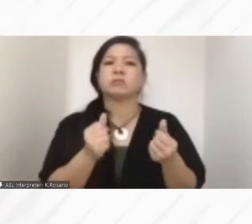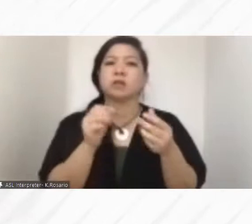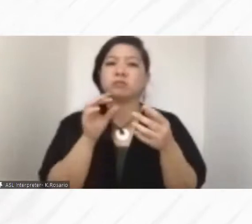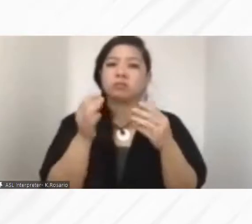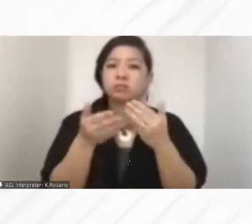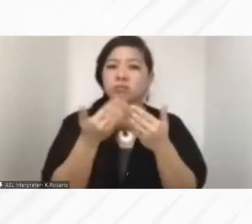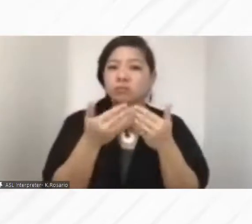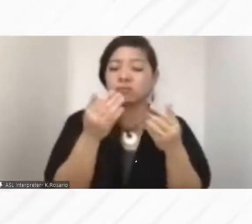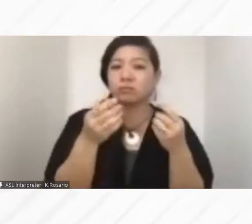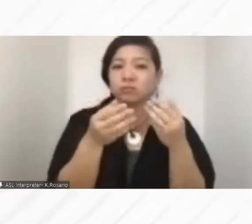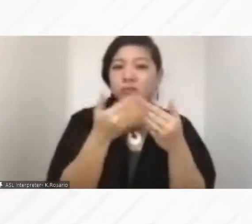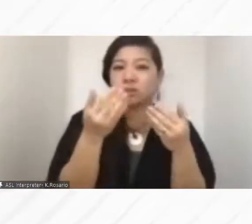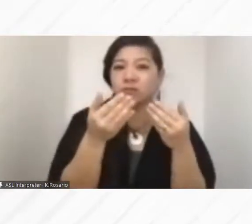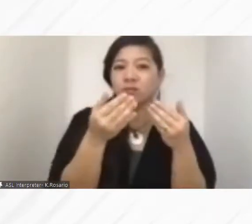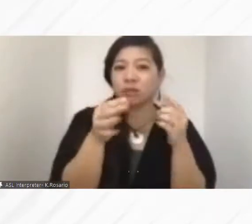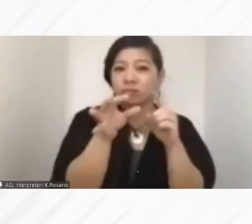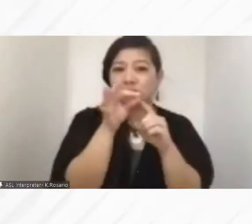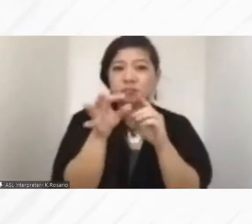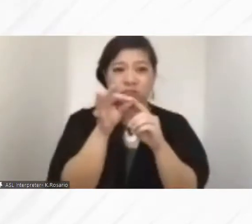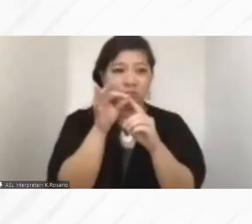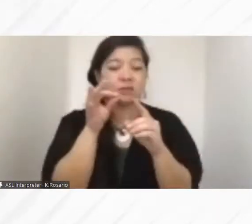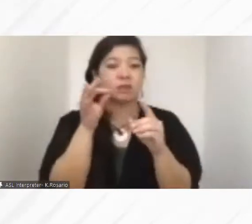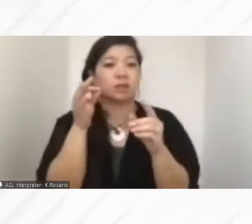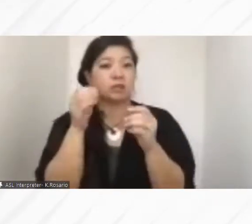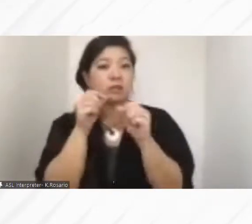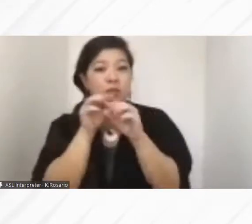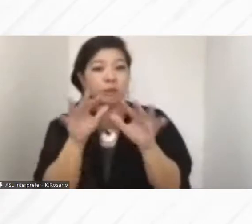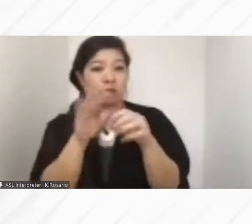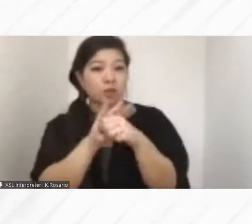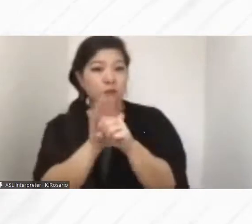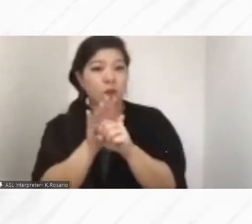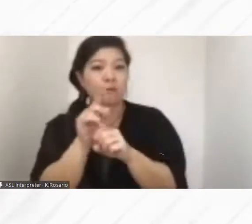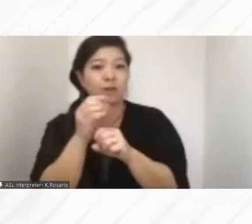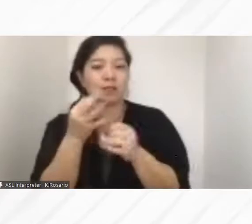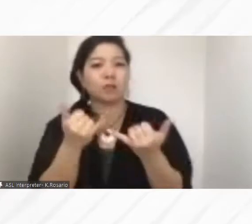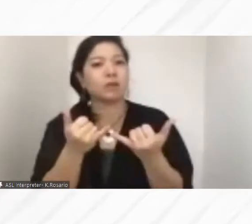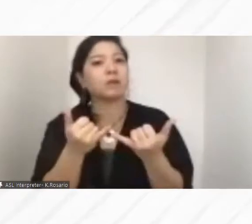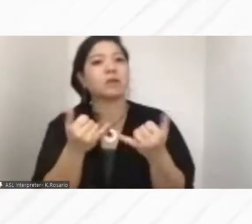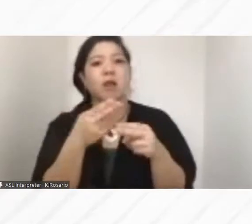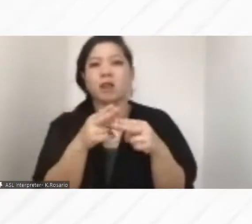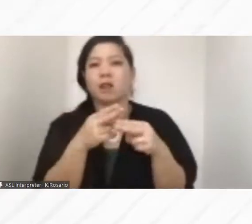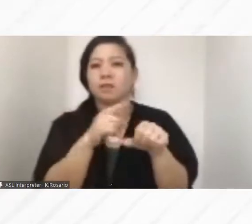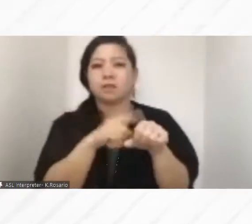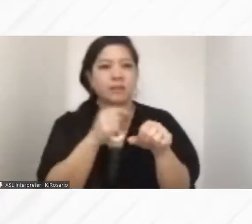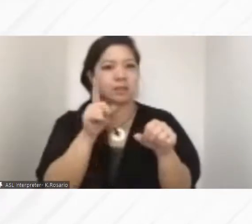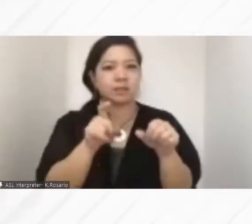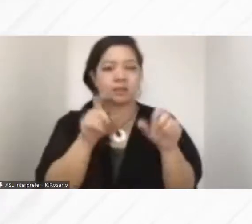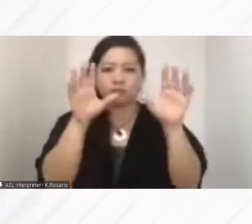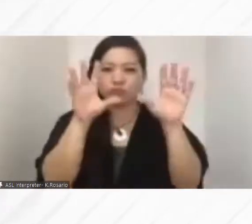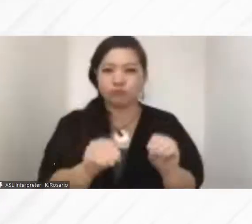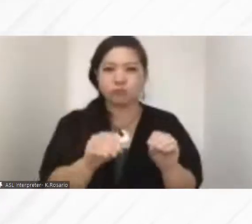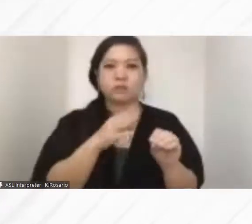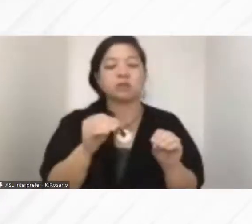which prolongs our pain and increases the length of time that we need to shut down, the length of time that we will